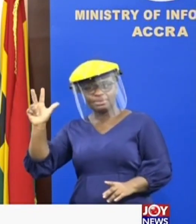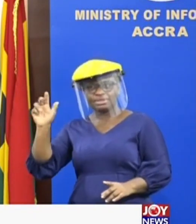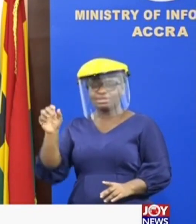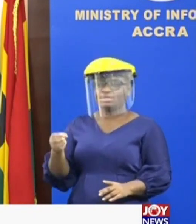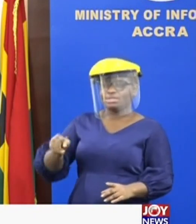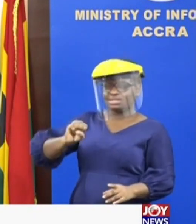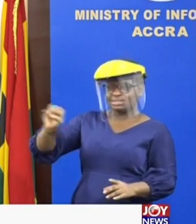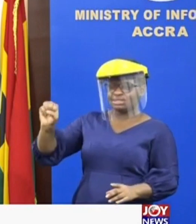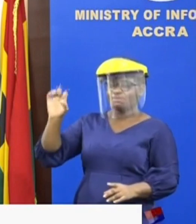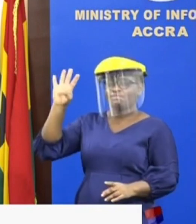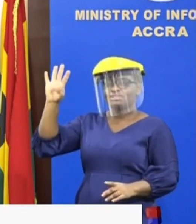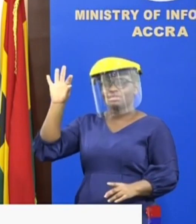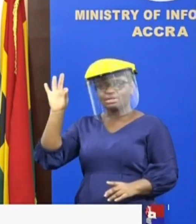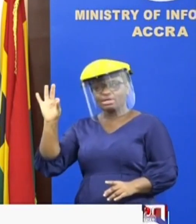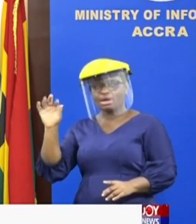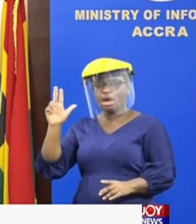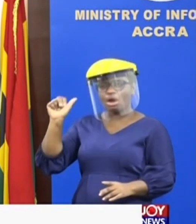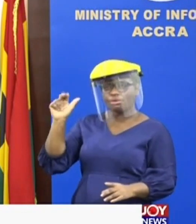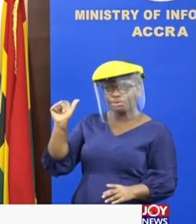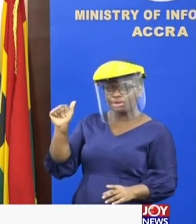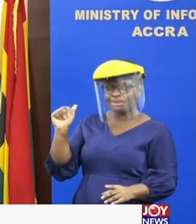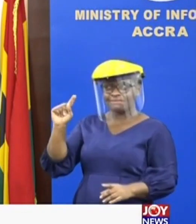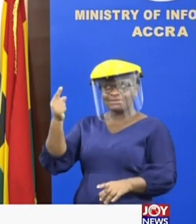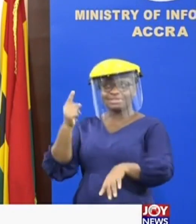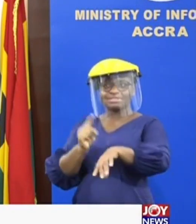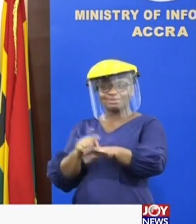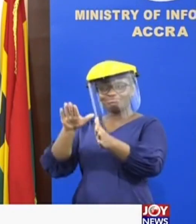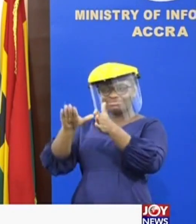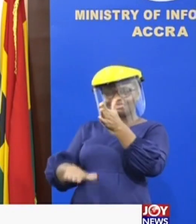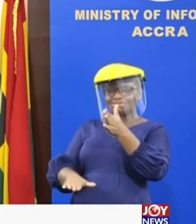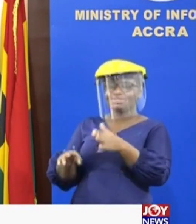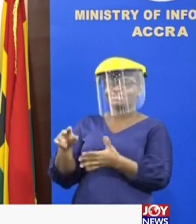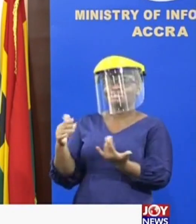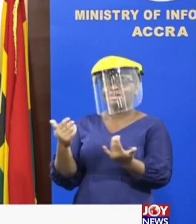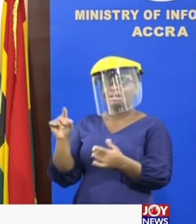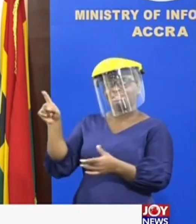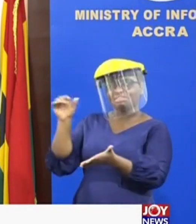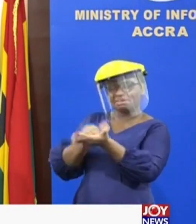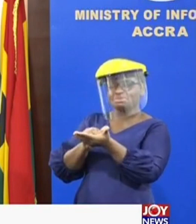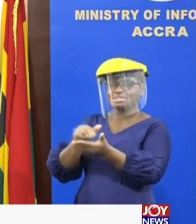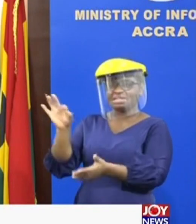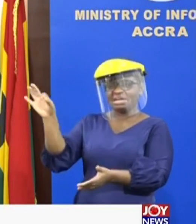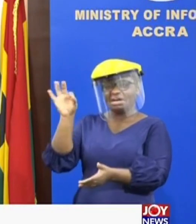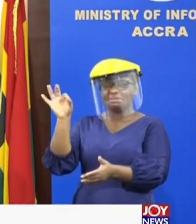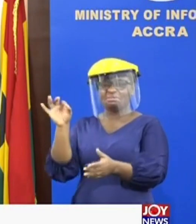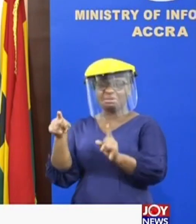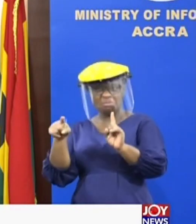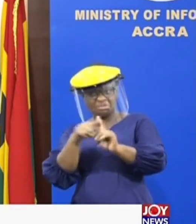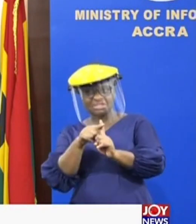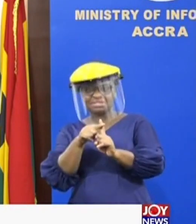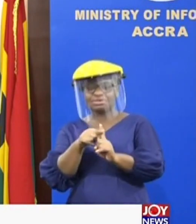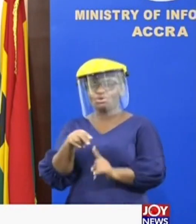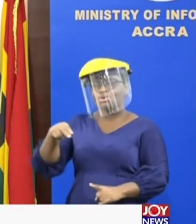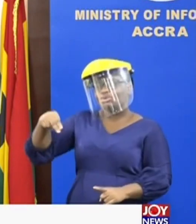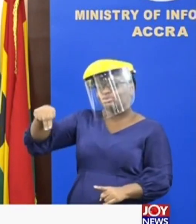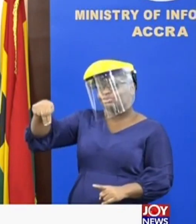has 49. Greater Accra, for the first time, I dropped below 2,000. They are doing 1,900 active cases.